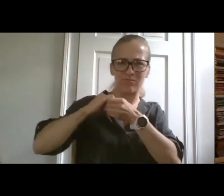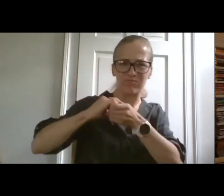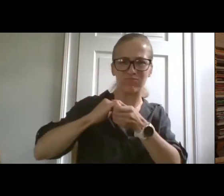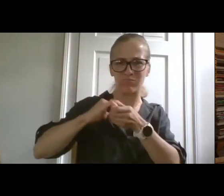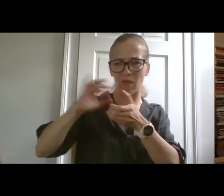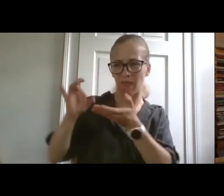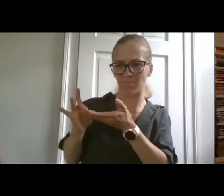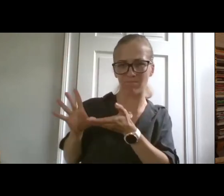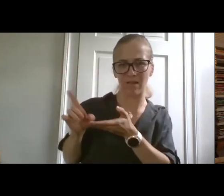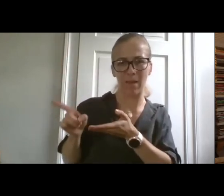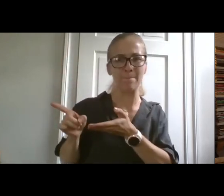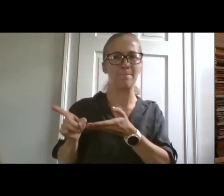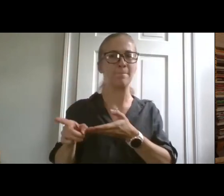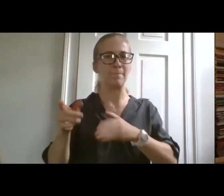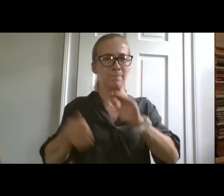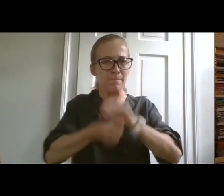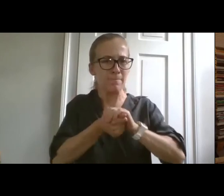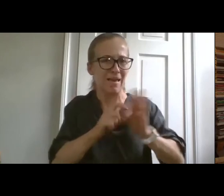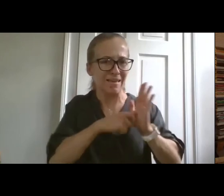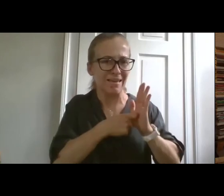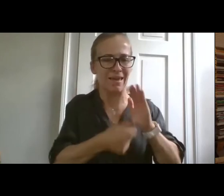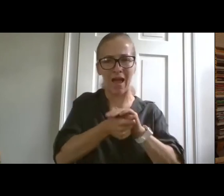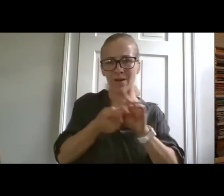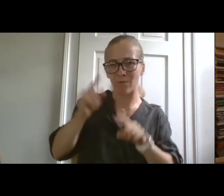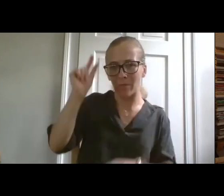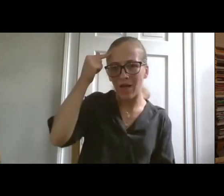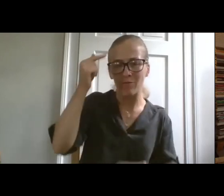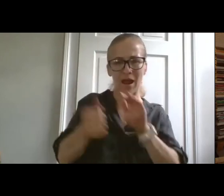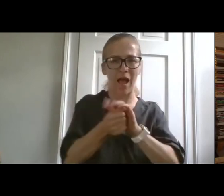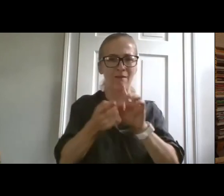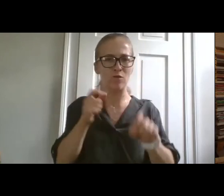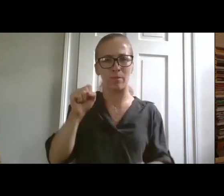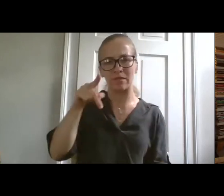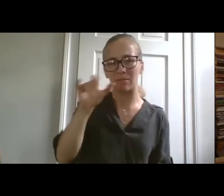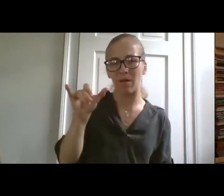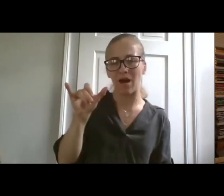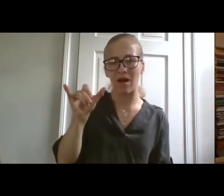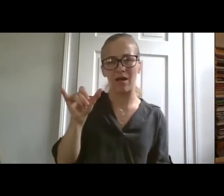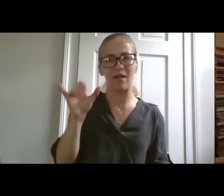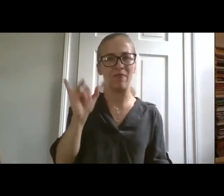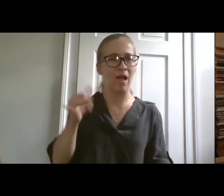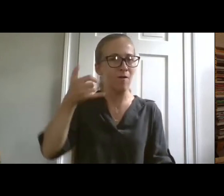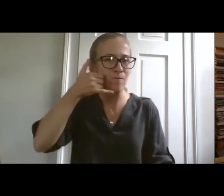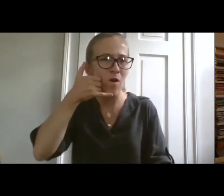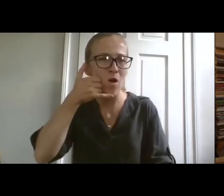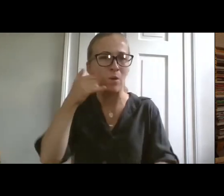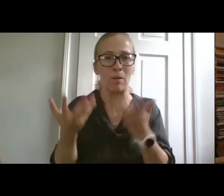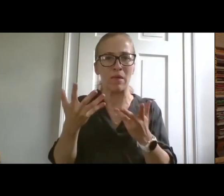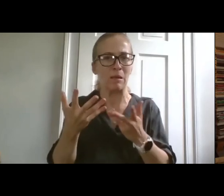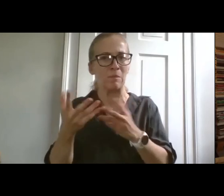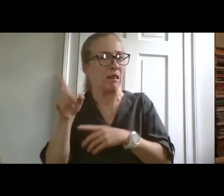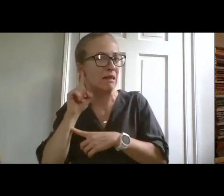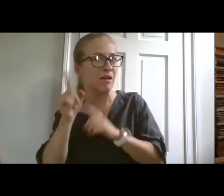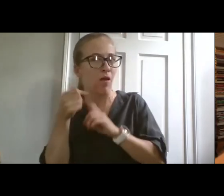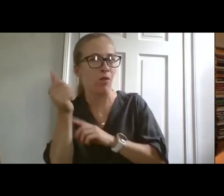is key, hiding from the government, hiding from spies, the possibility of the phone line being tapped at home. He